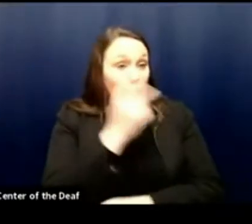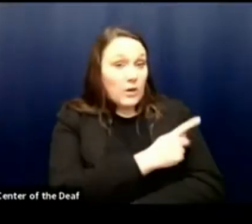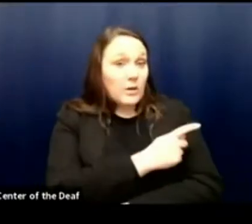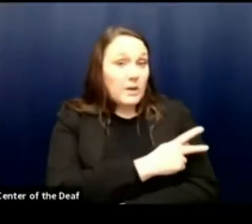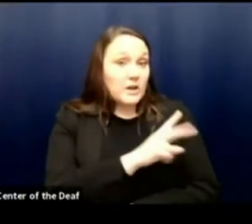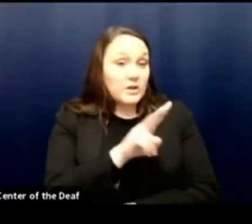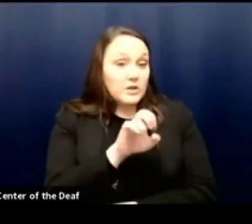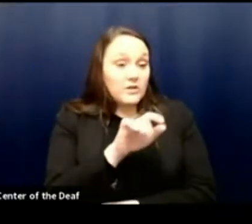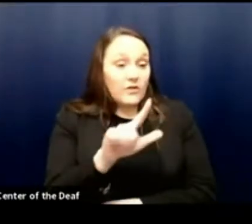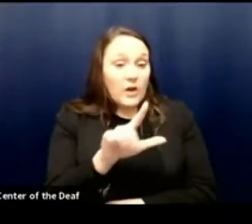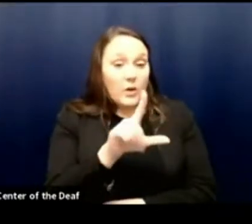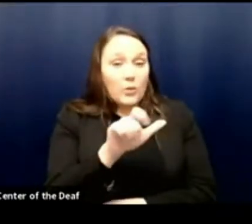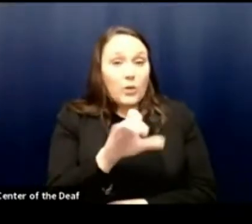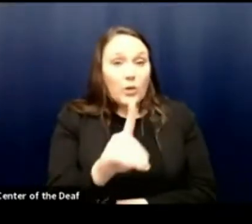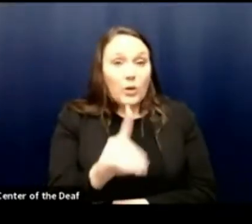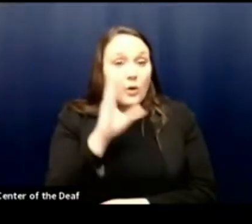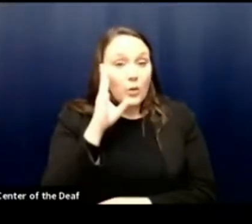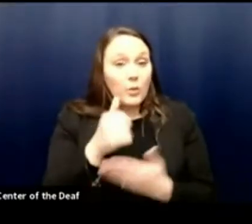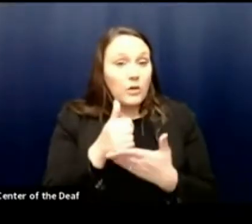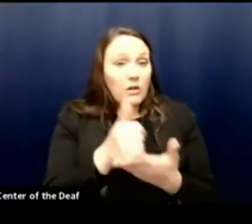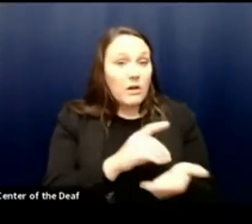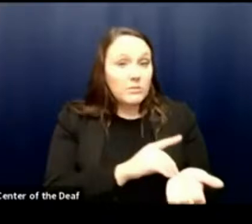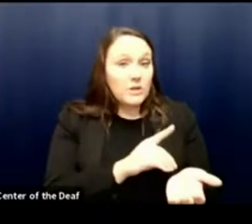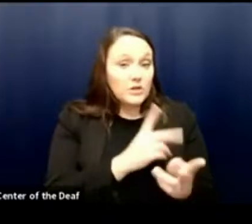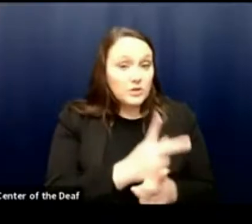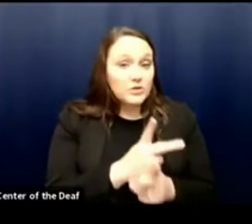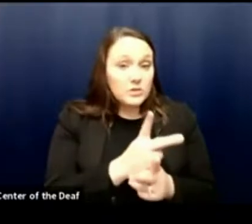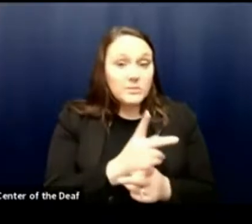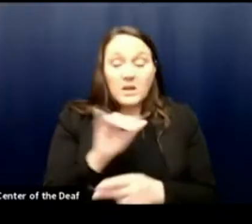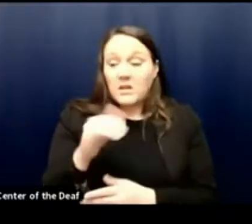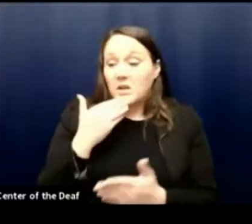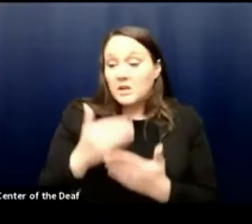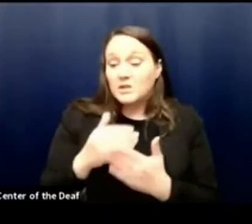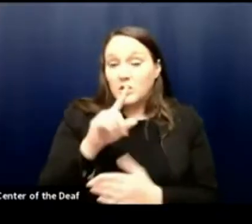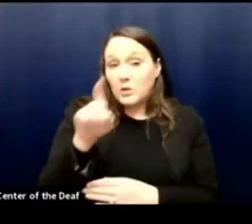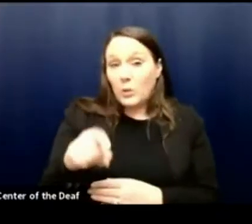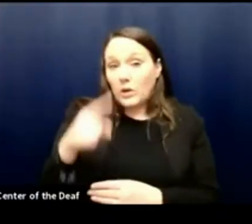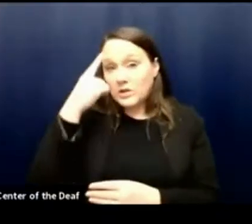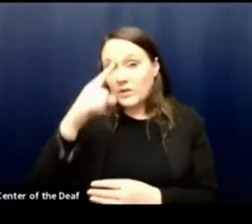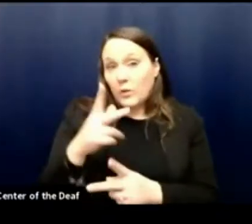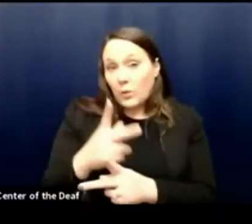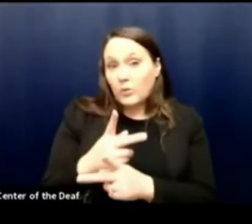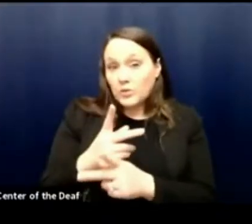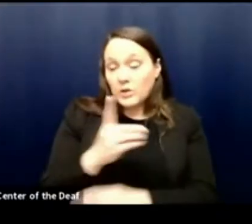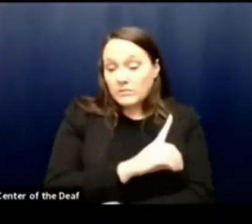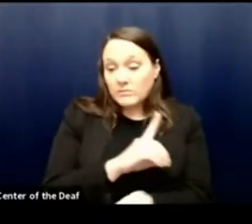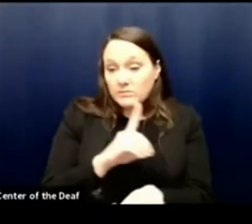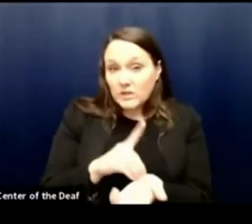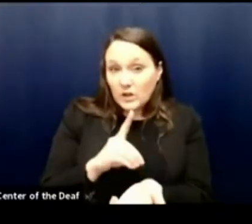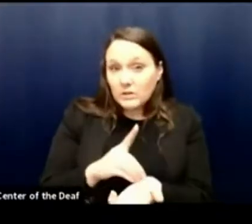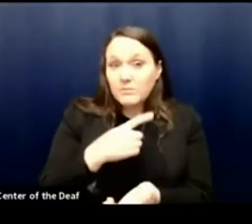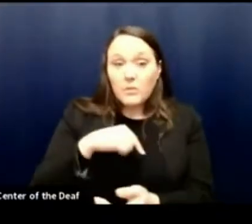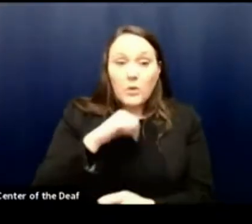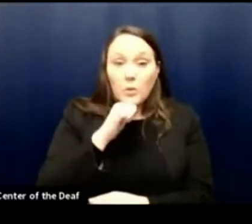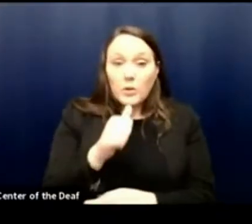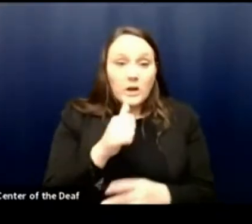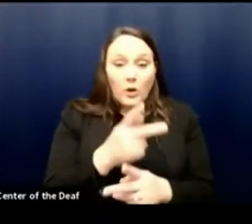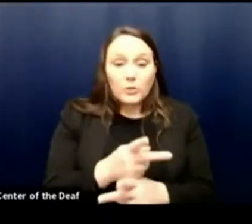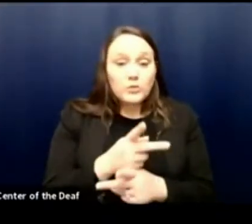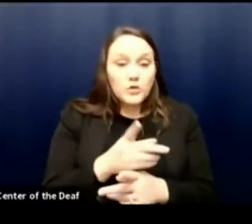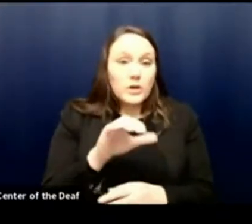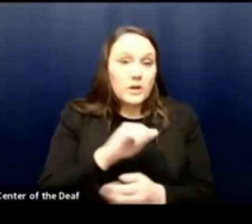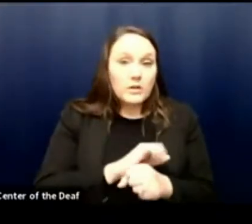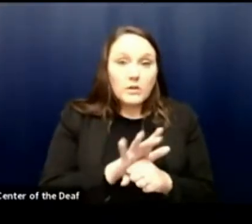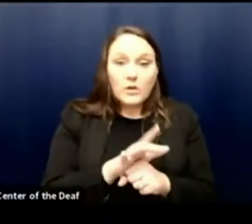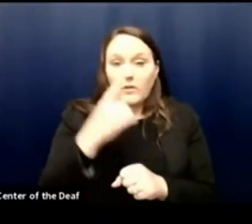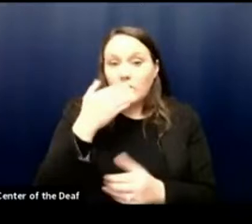treatment? That's a great question for the treating physician. As we've said before, we don't treat COVID, so that's a great question for a provider